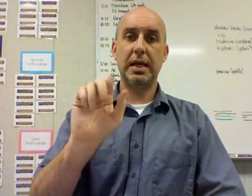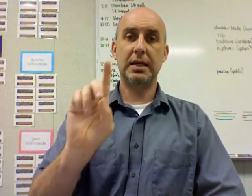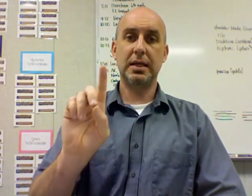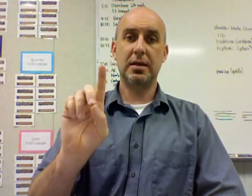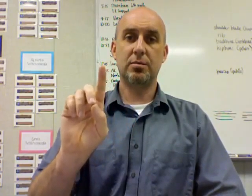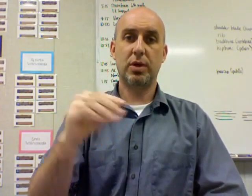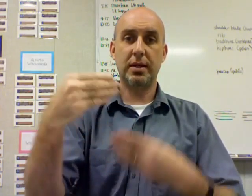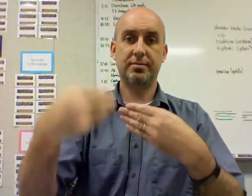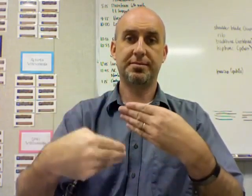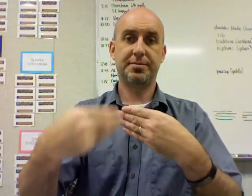B-R-E-A-D. Bread.